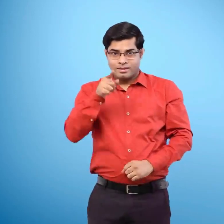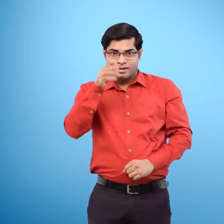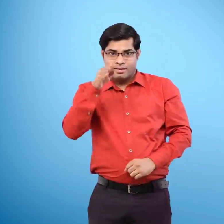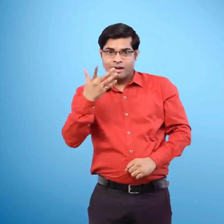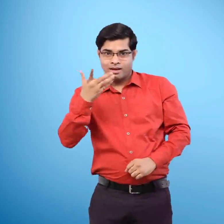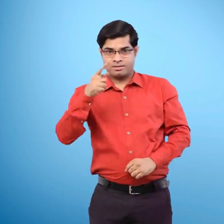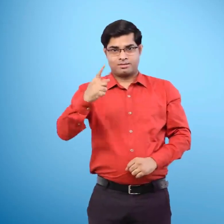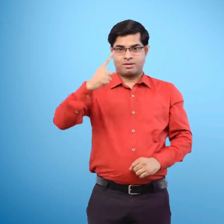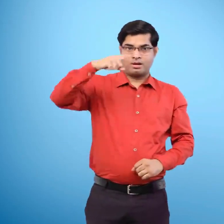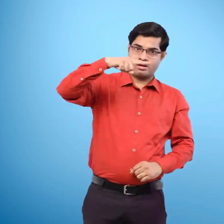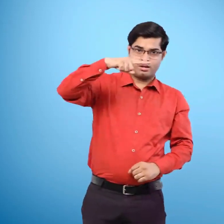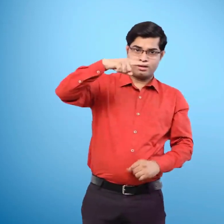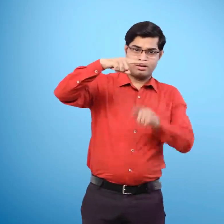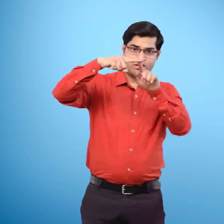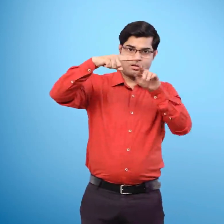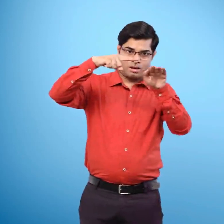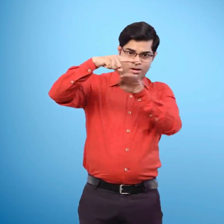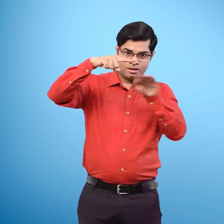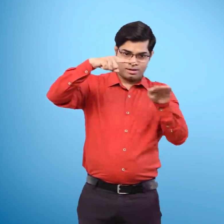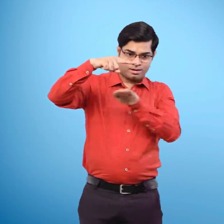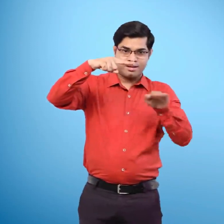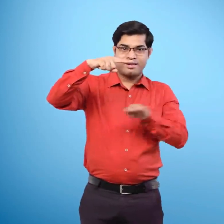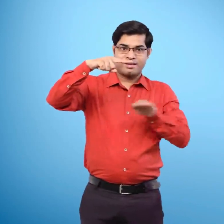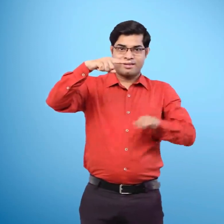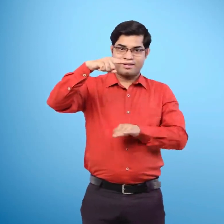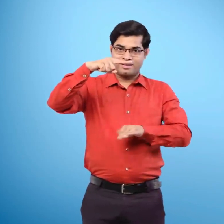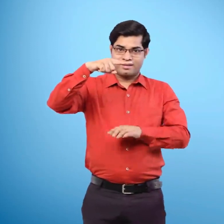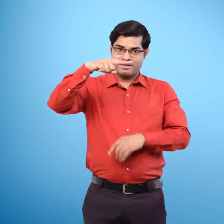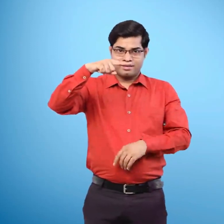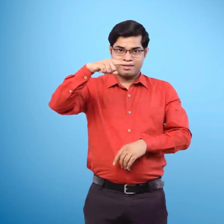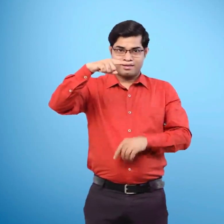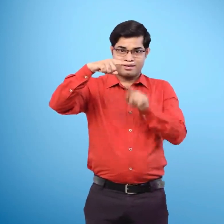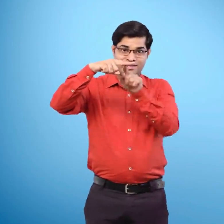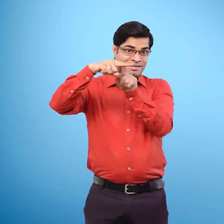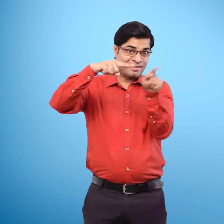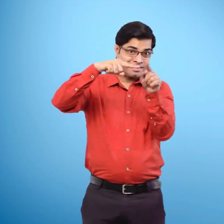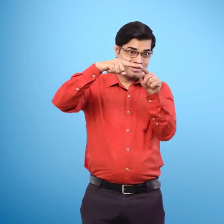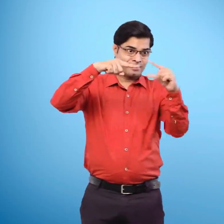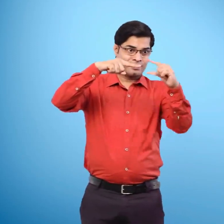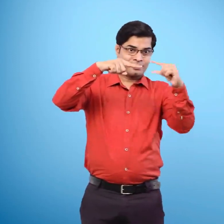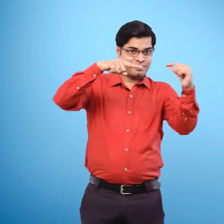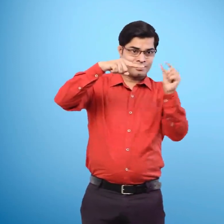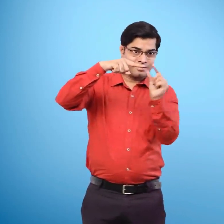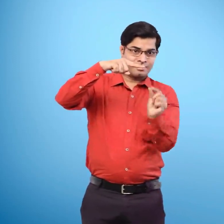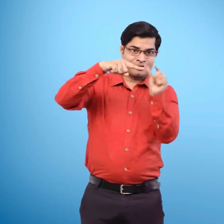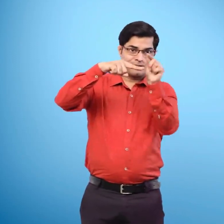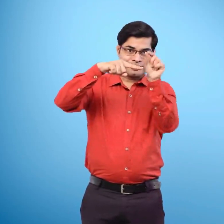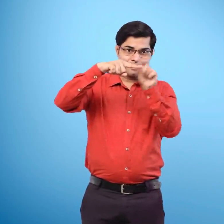In pattern 3, the iron rods have only one curved hand and the rest of the design of rod is